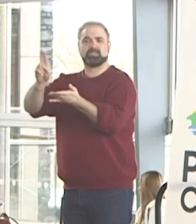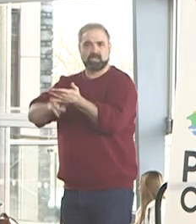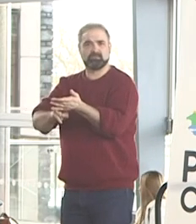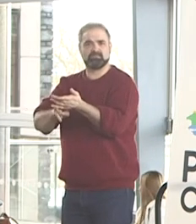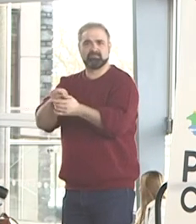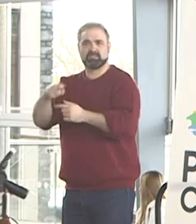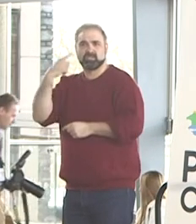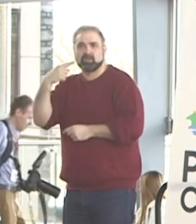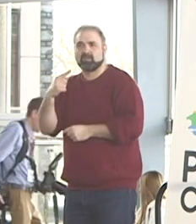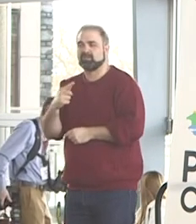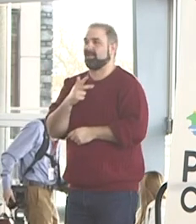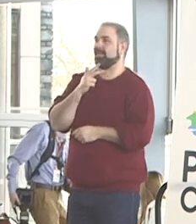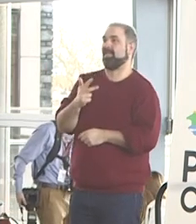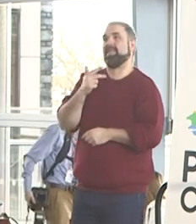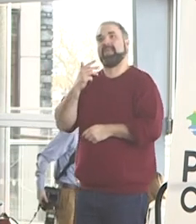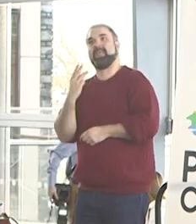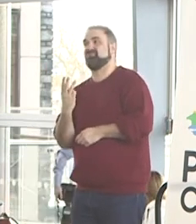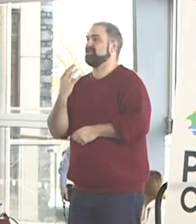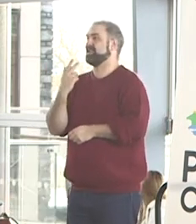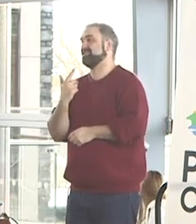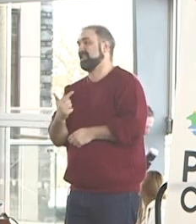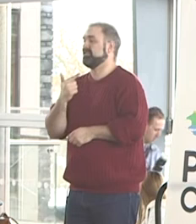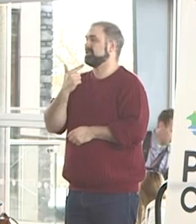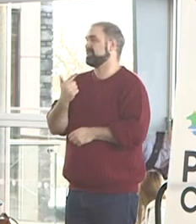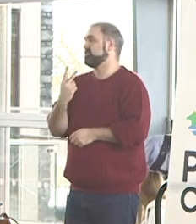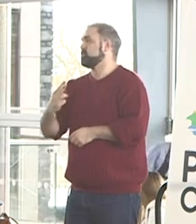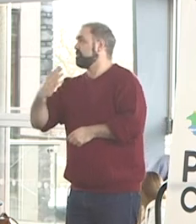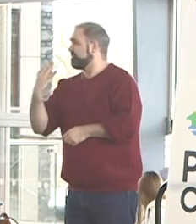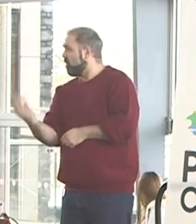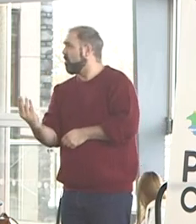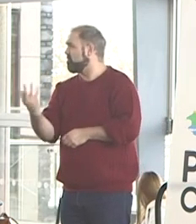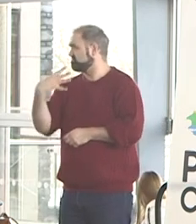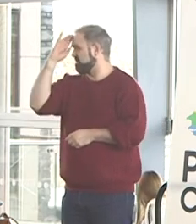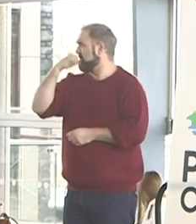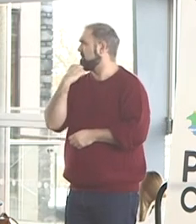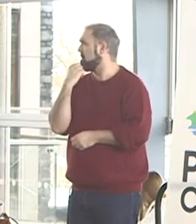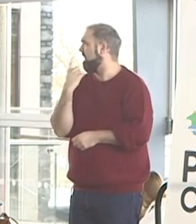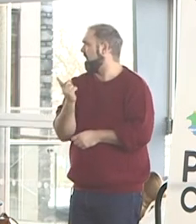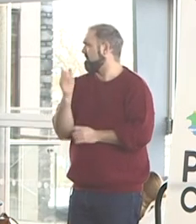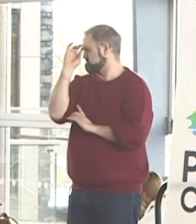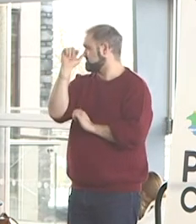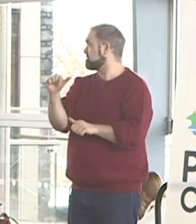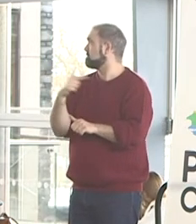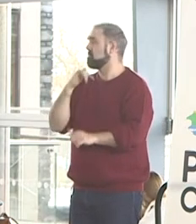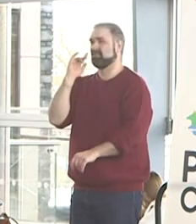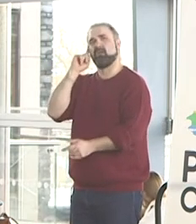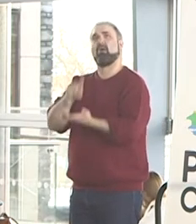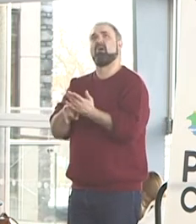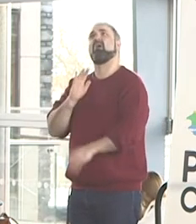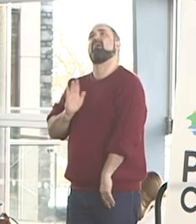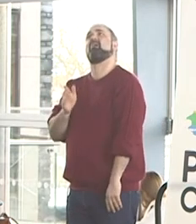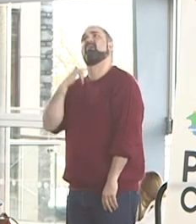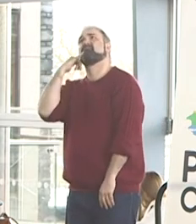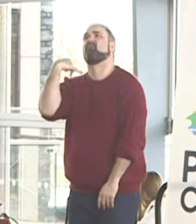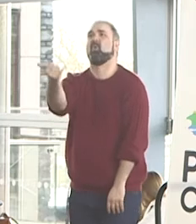remembering 8377324, because you didn't need the 01 bit in those days. And I phoned, and strange as it